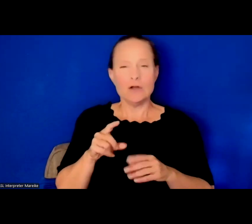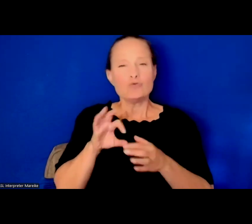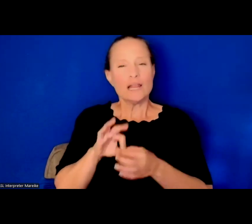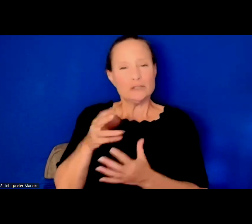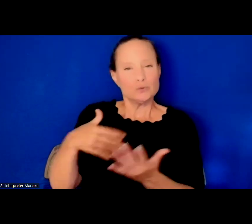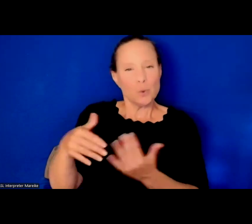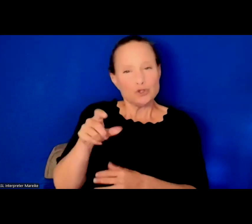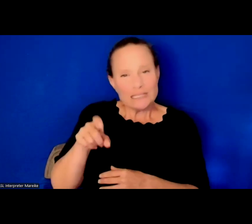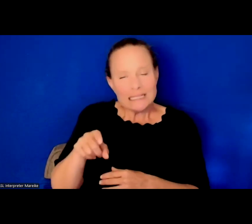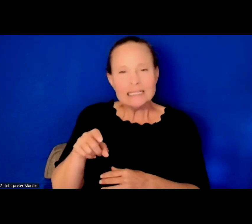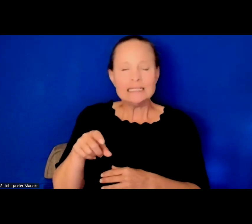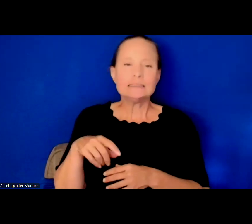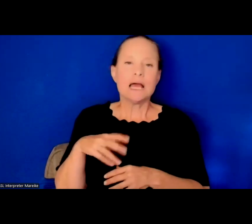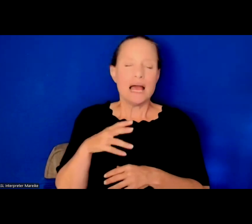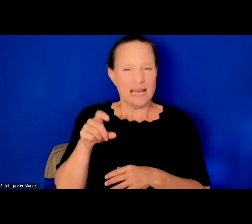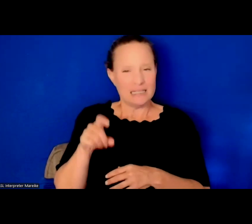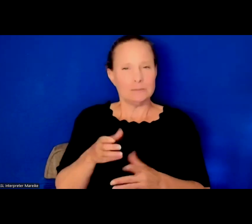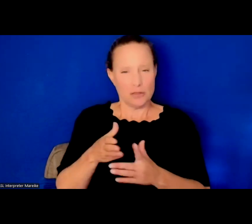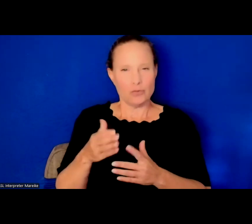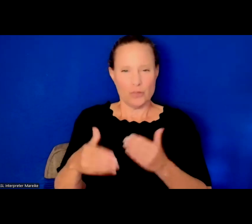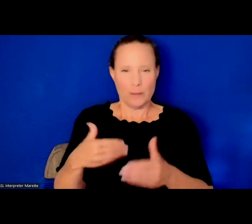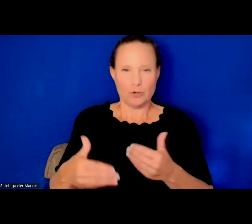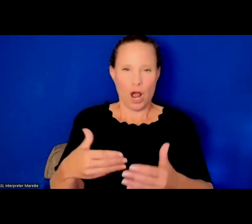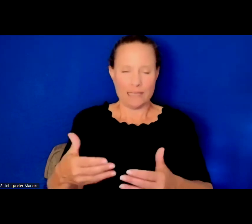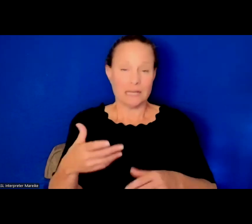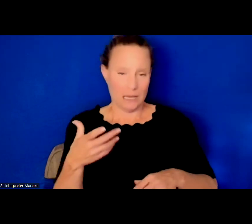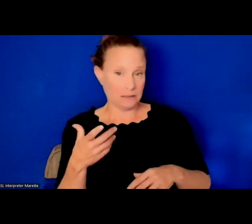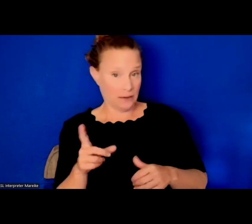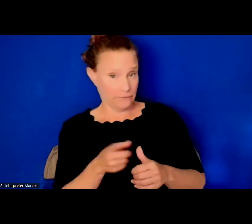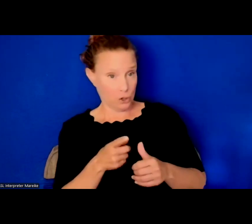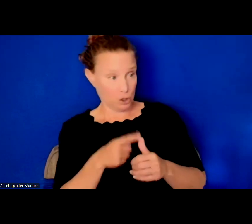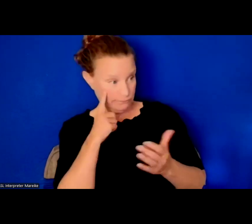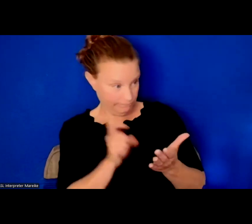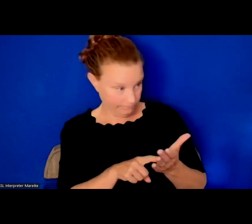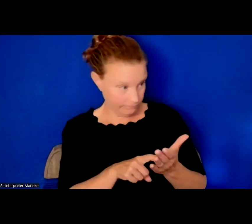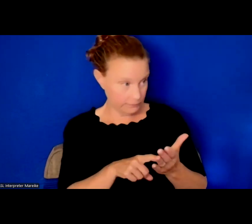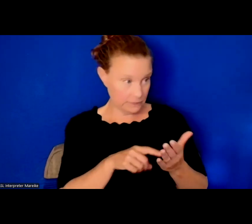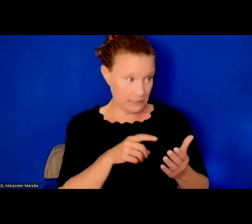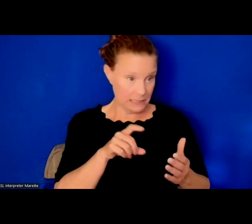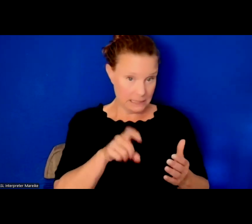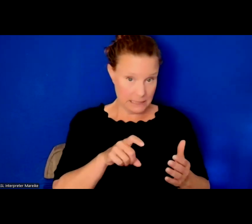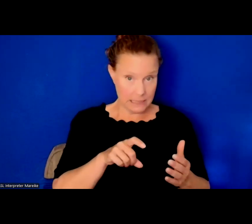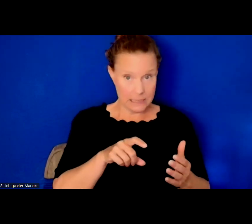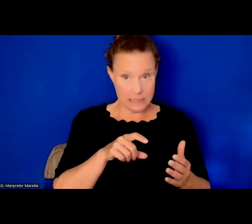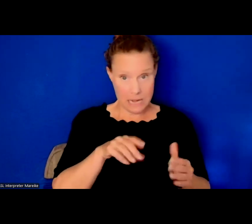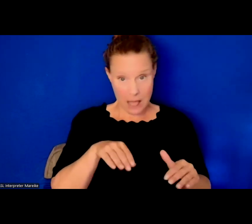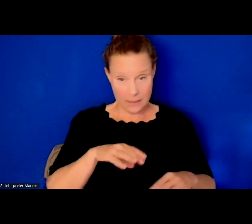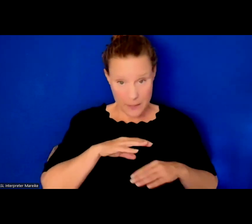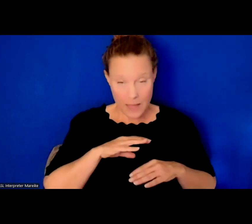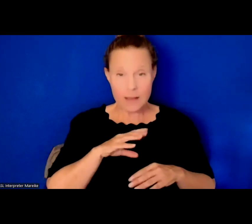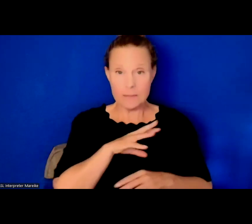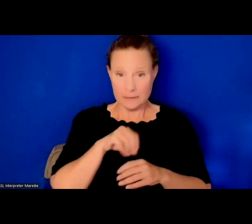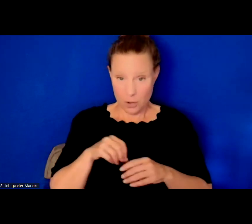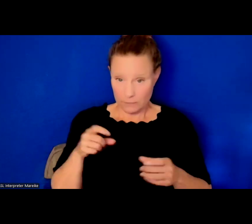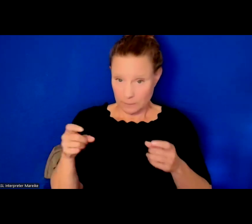it has to be through the process I described of having the unmet need, being in Medicaid managed care, the enhanced population, and then